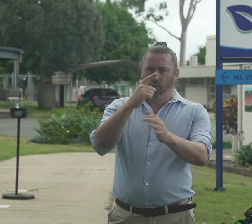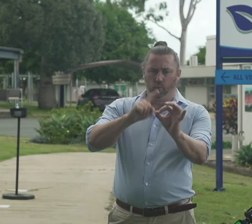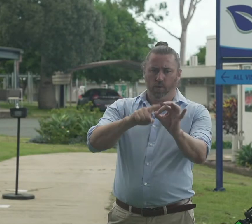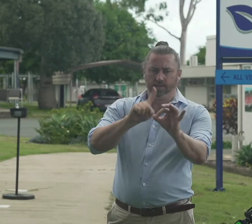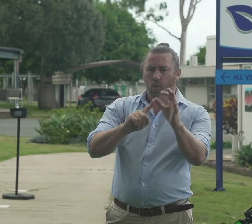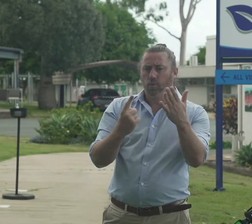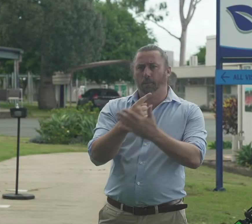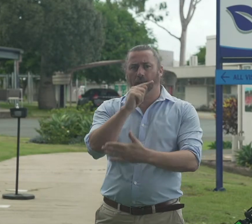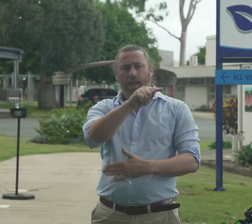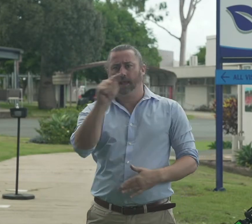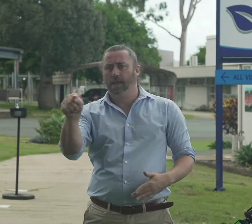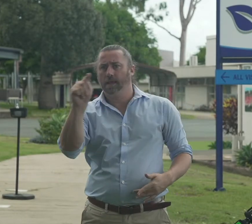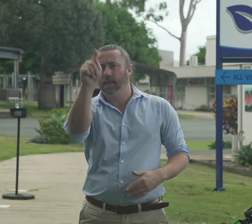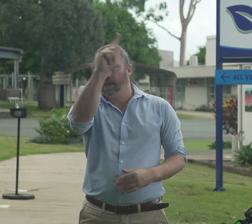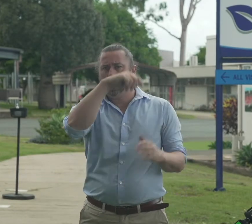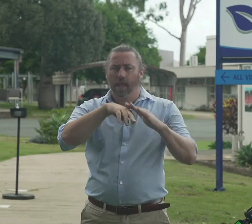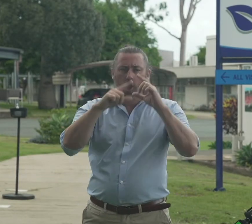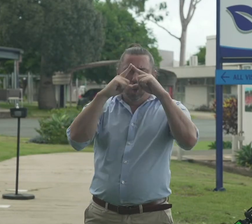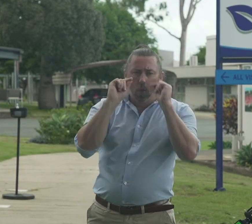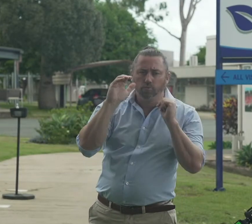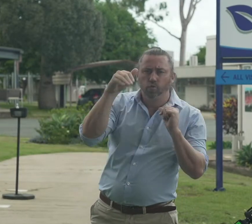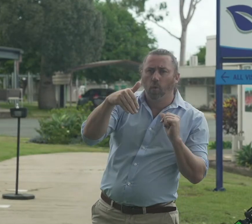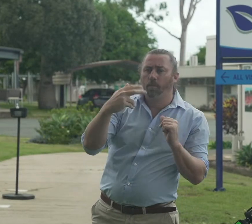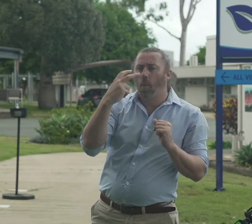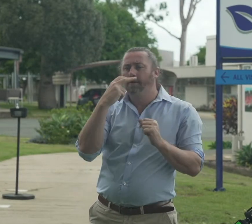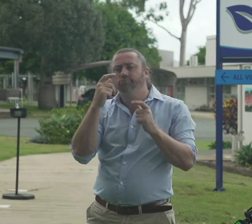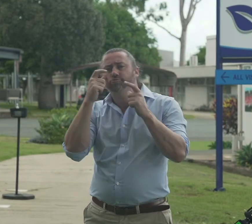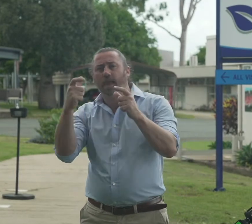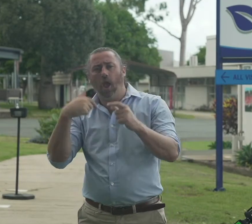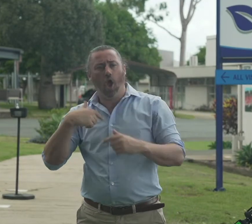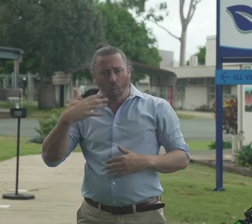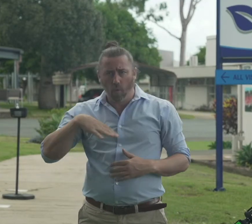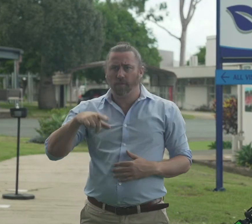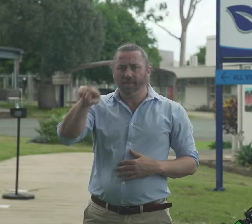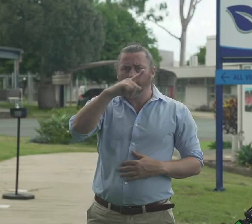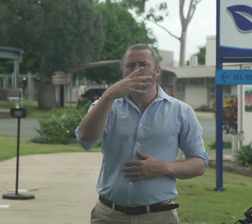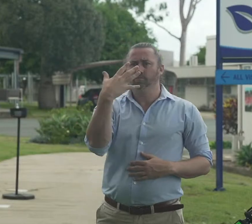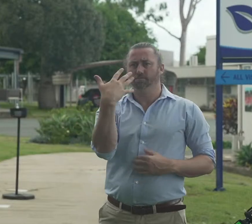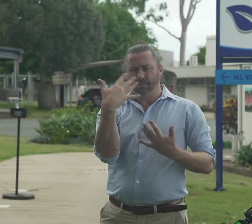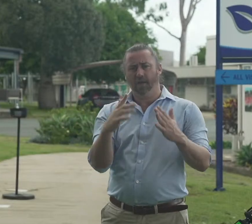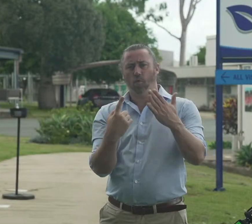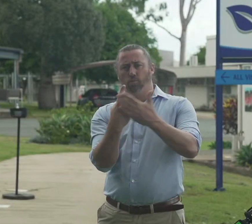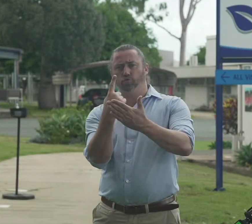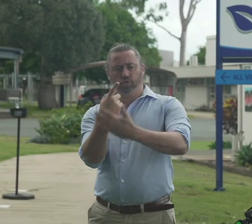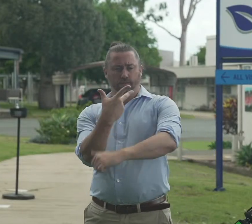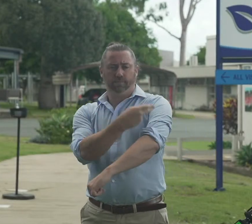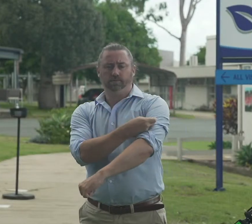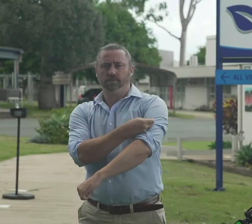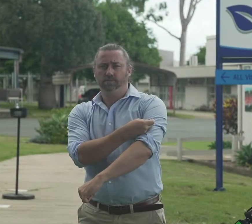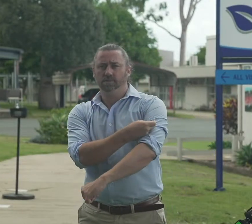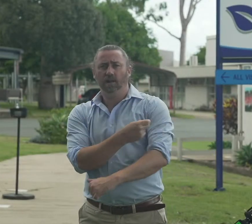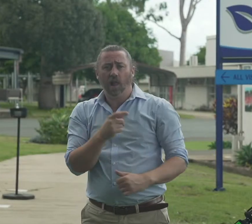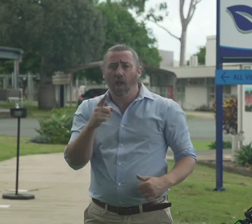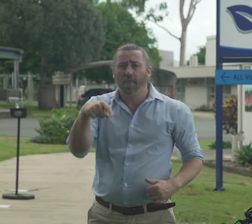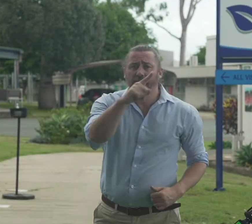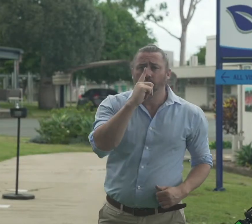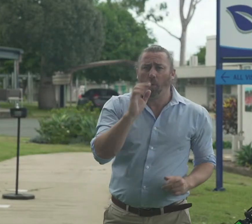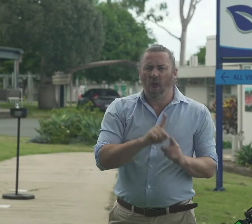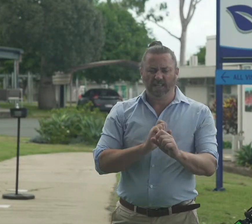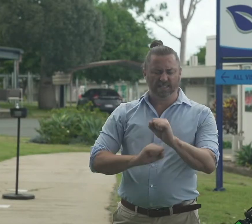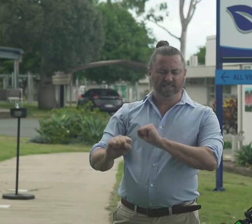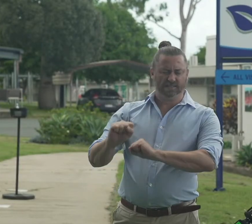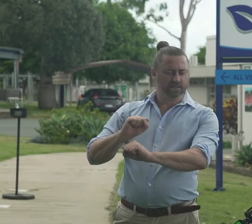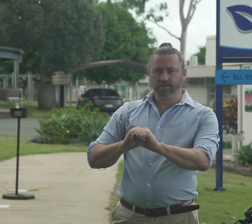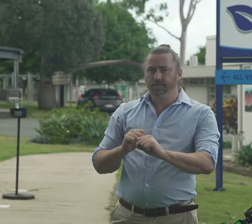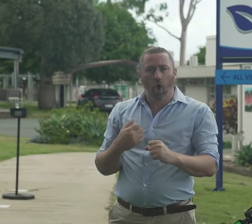everyone in residential aged care facilities gets access to that booster, because these are not people who don't want to be vaccinated. Somehow